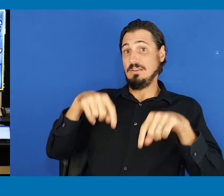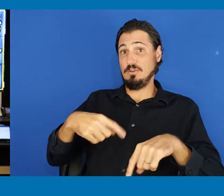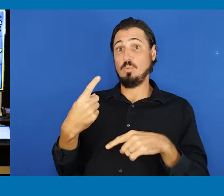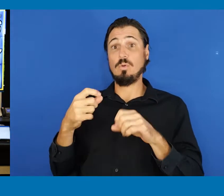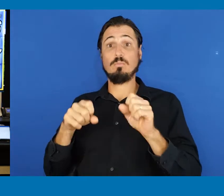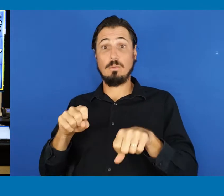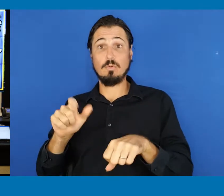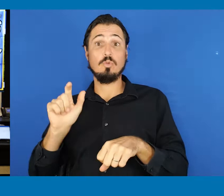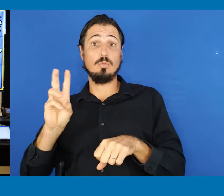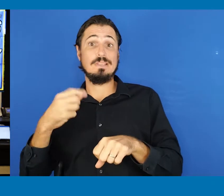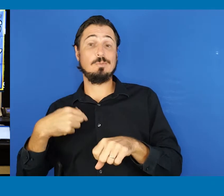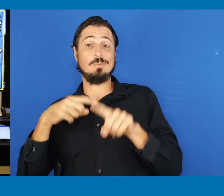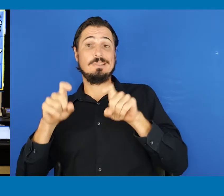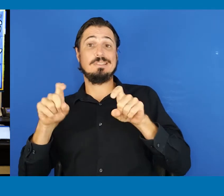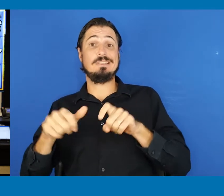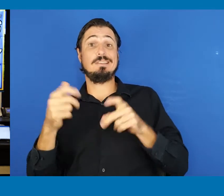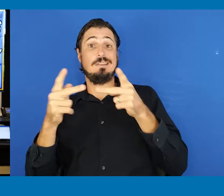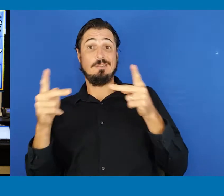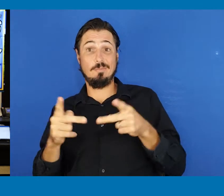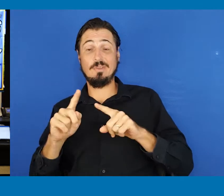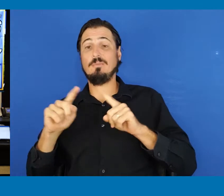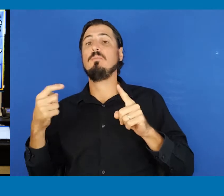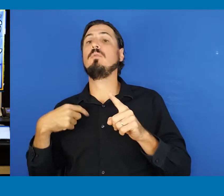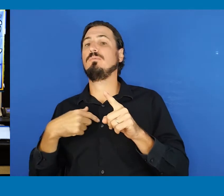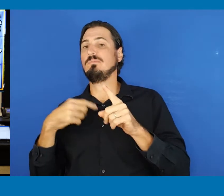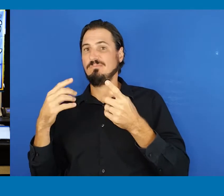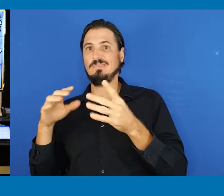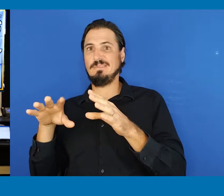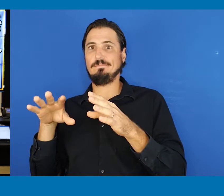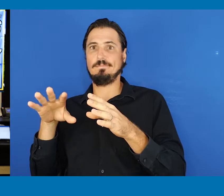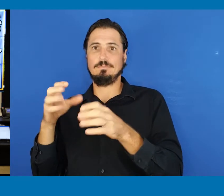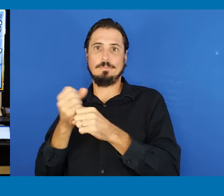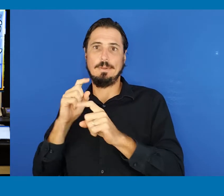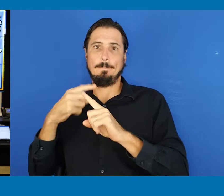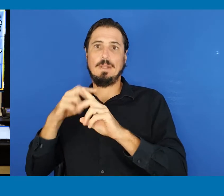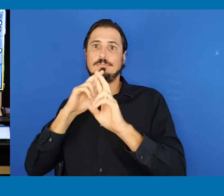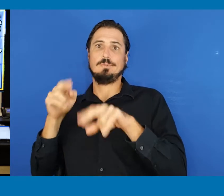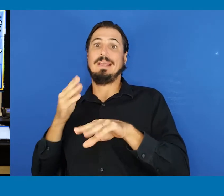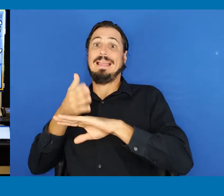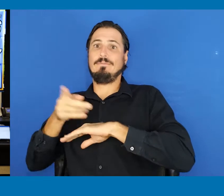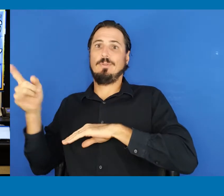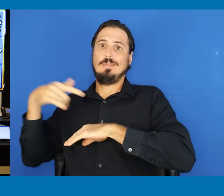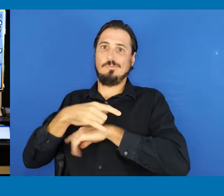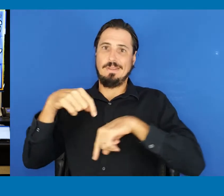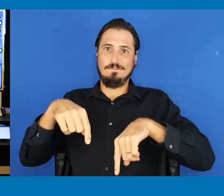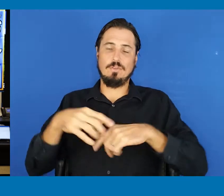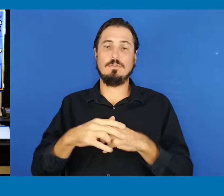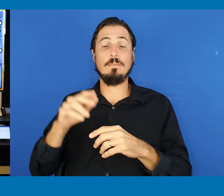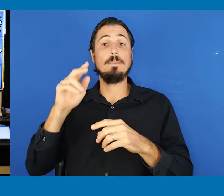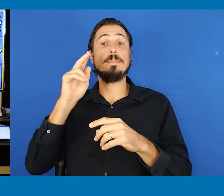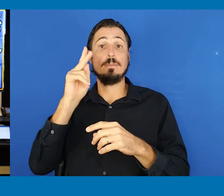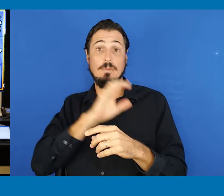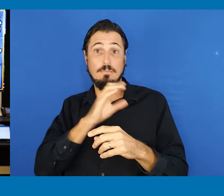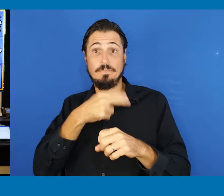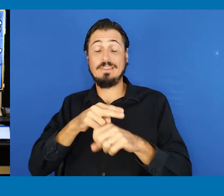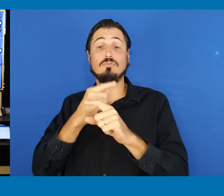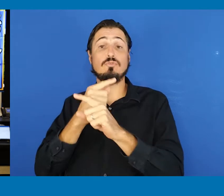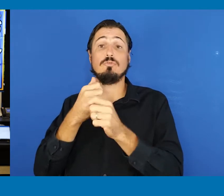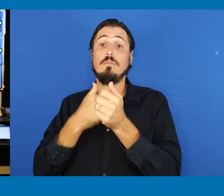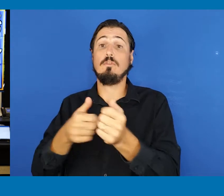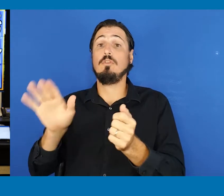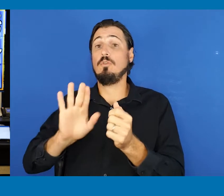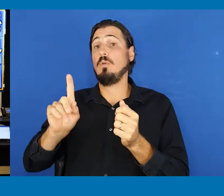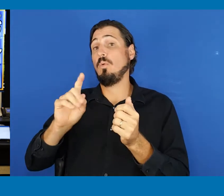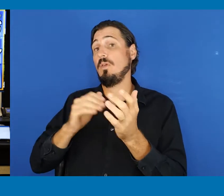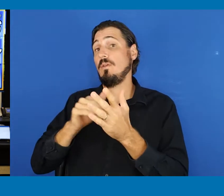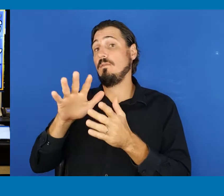locally, 1 probable, and 26 tested elsewhere but reported after arrival on island. Kauai Police and the National Guard this